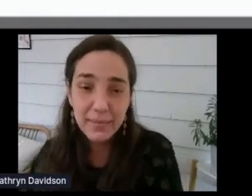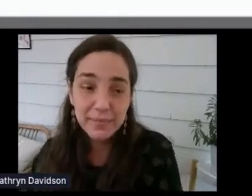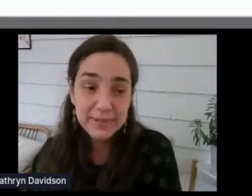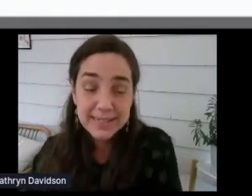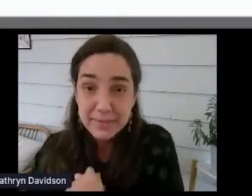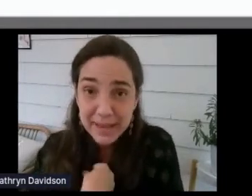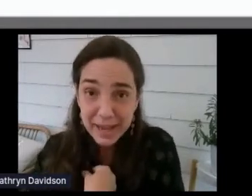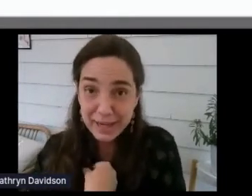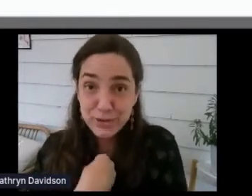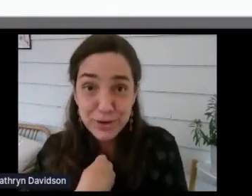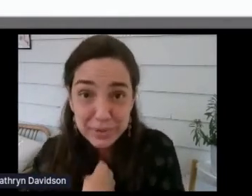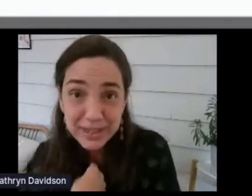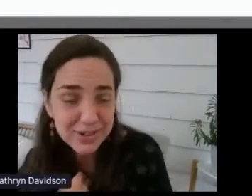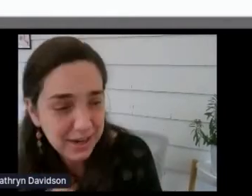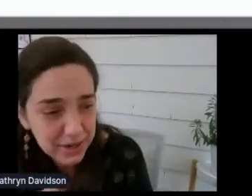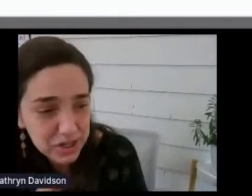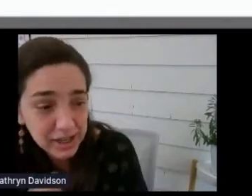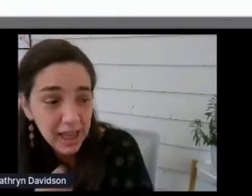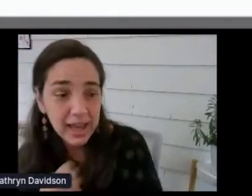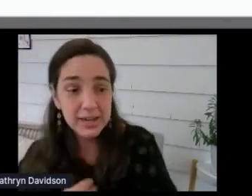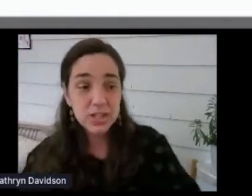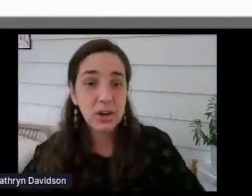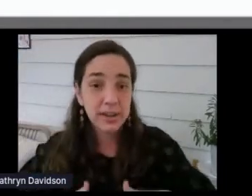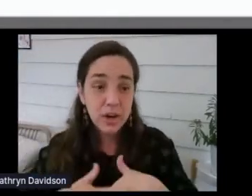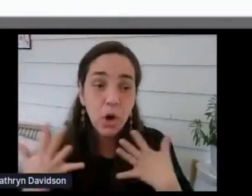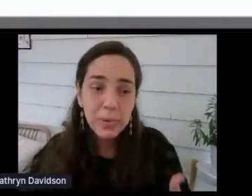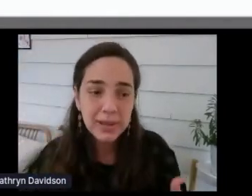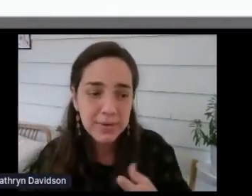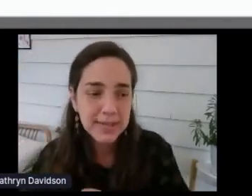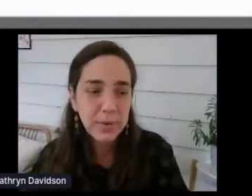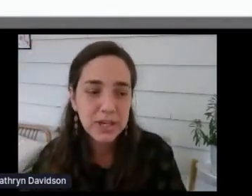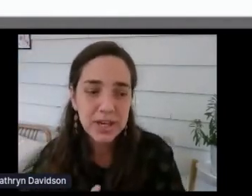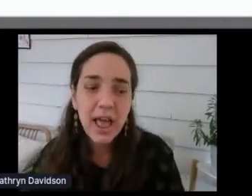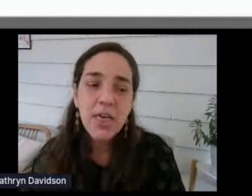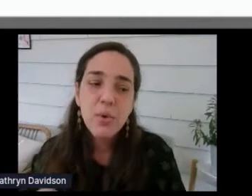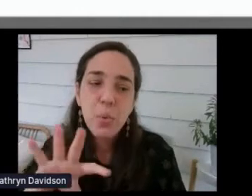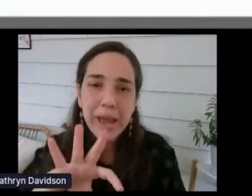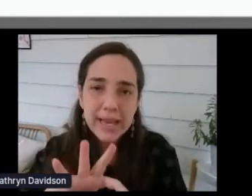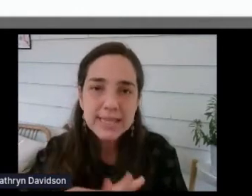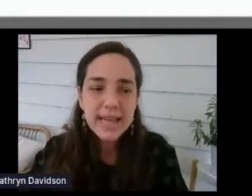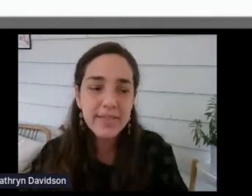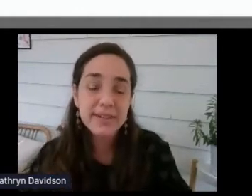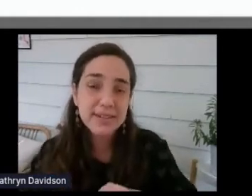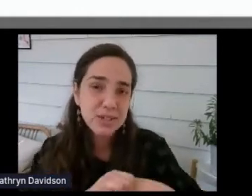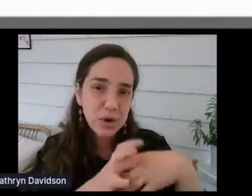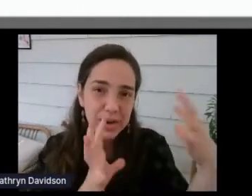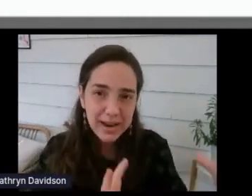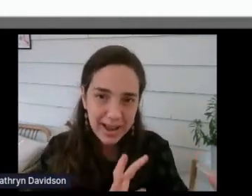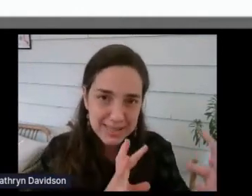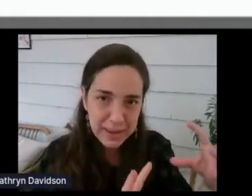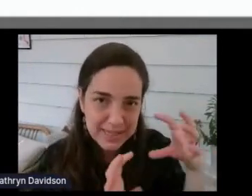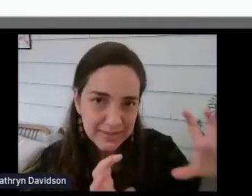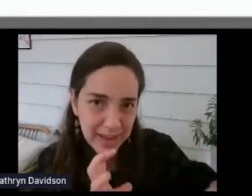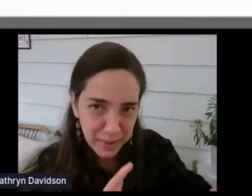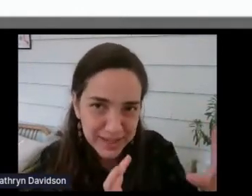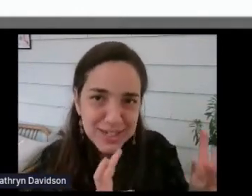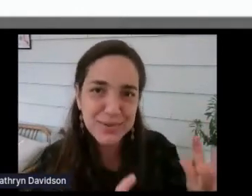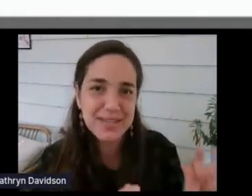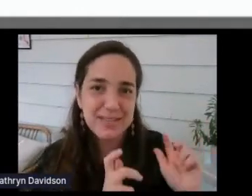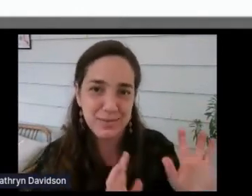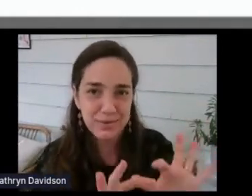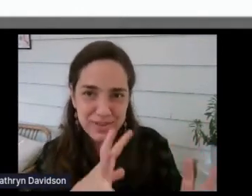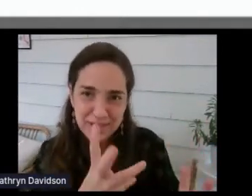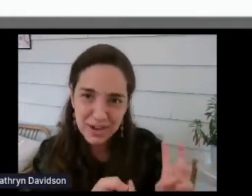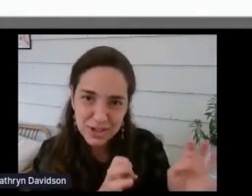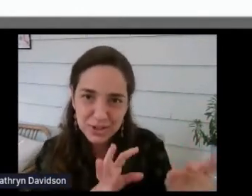currently, to me, an extremely interesting question, and is currently an open linguistic question, the ways that the discrete aspects of language,